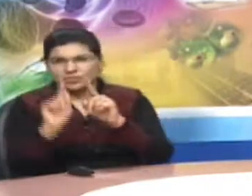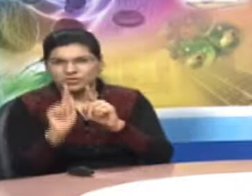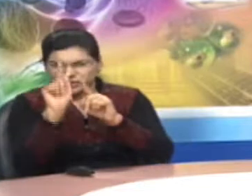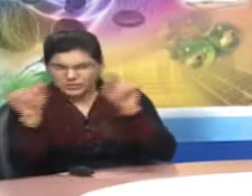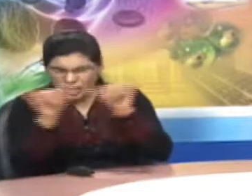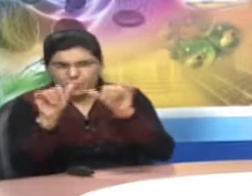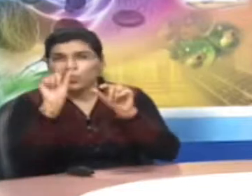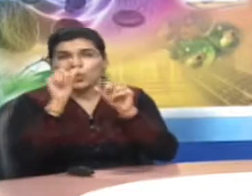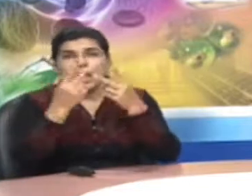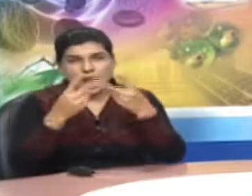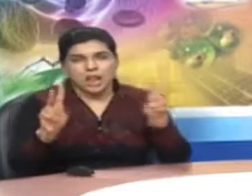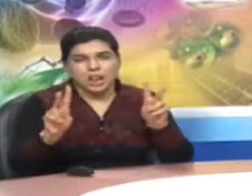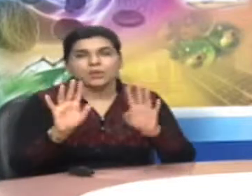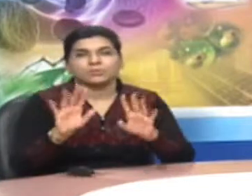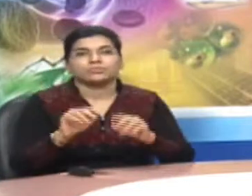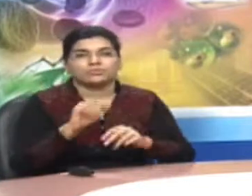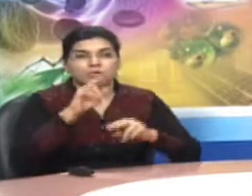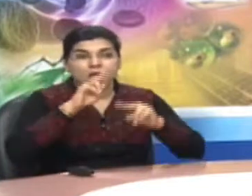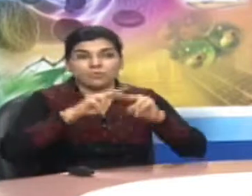run slideshow from the